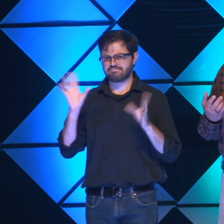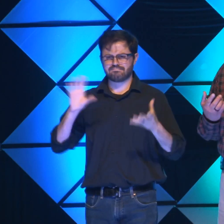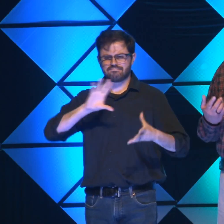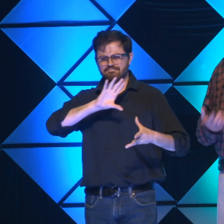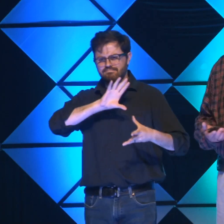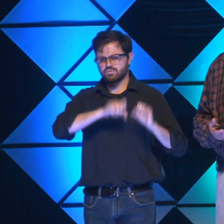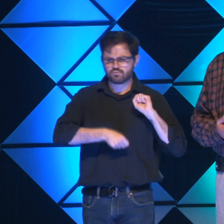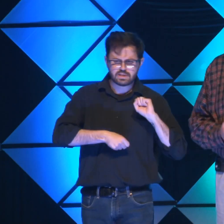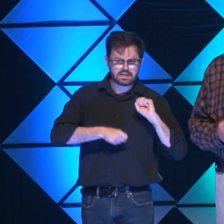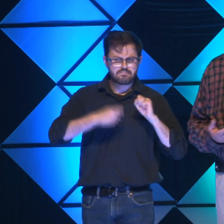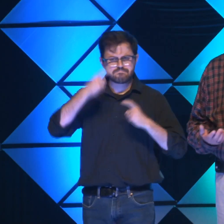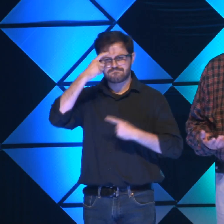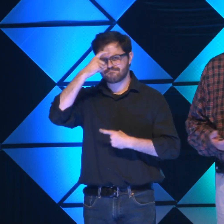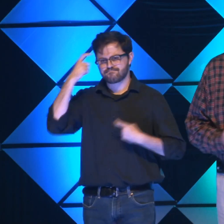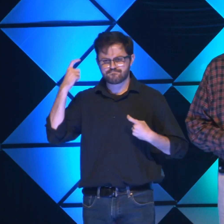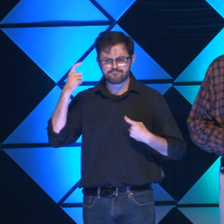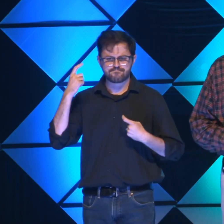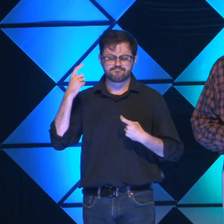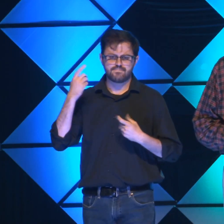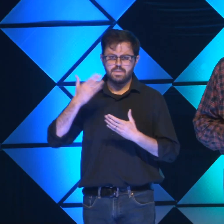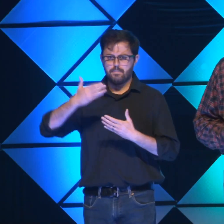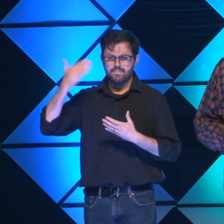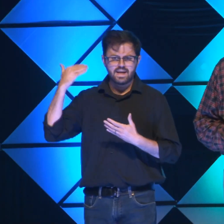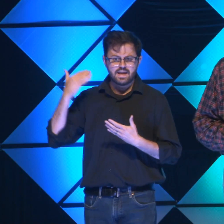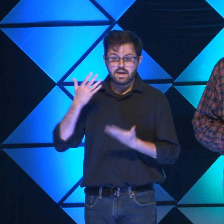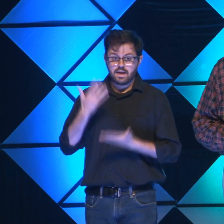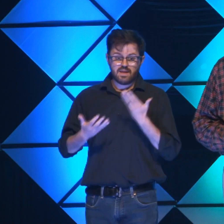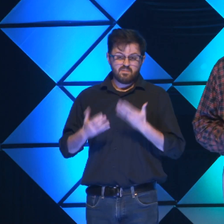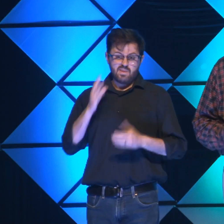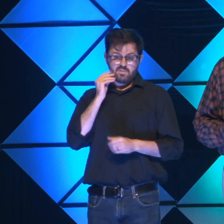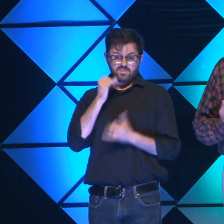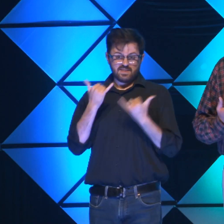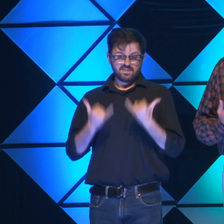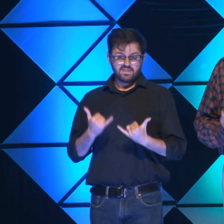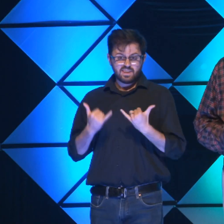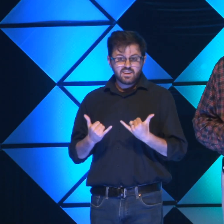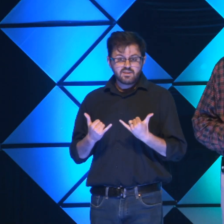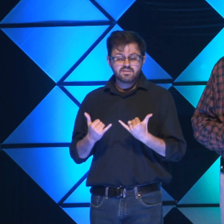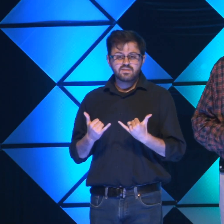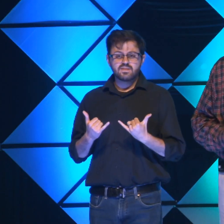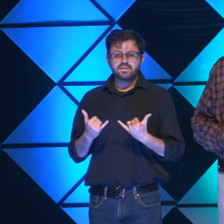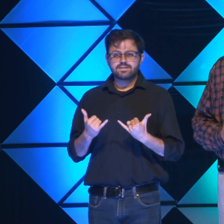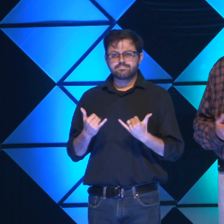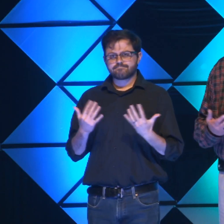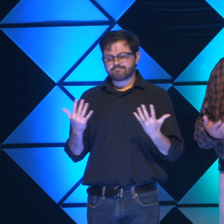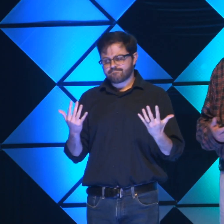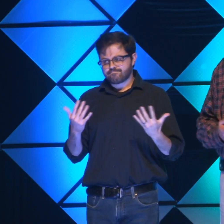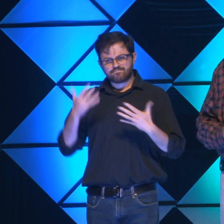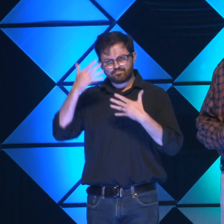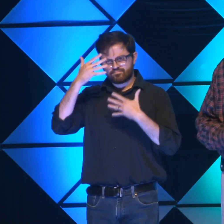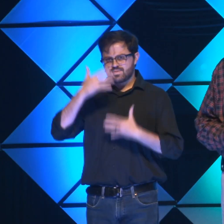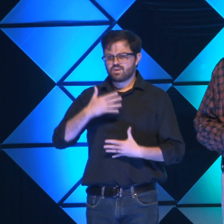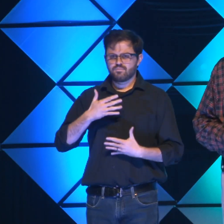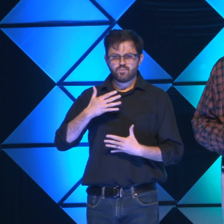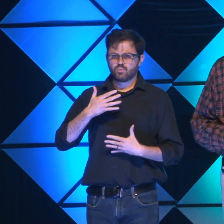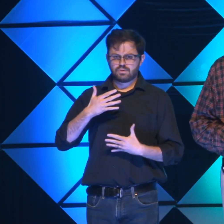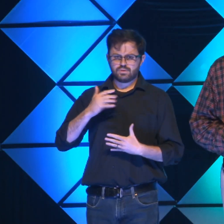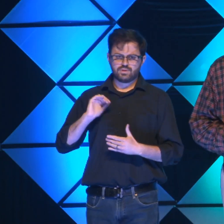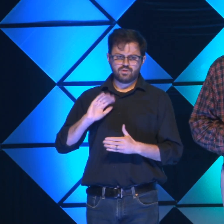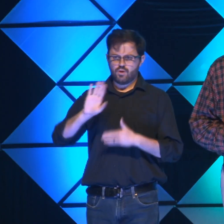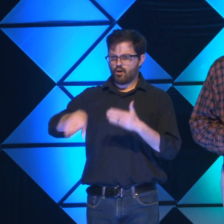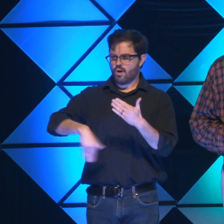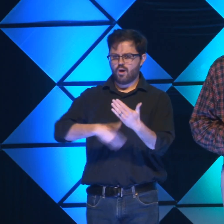may be experiencing that now. Unfortunately, we will all experience significant pain at some